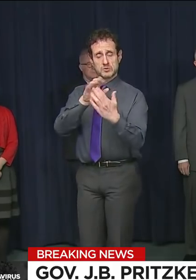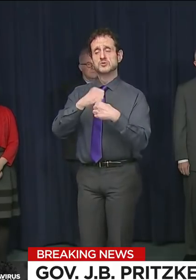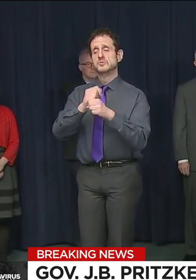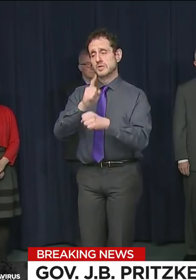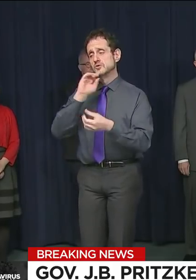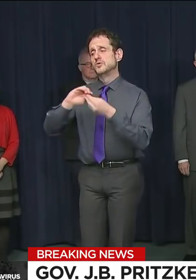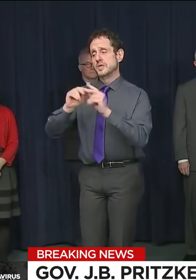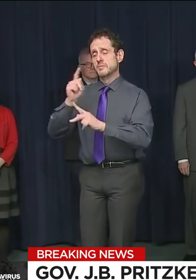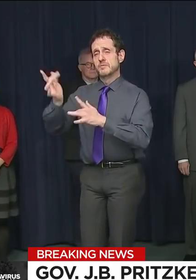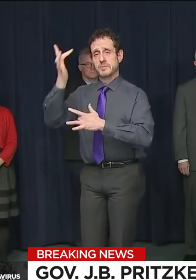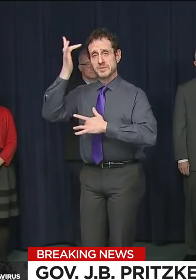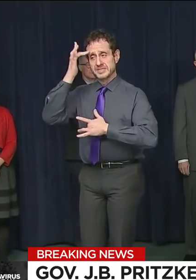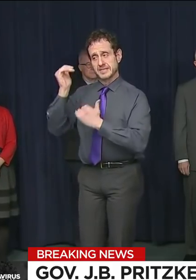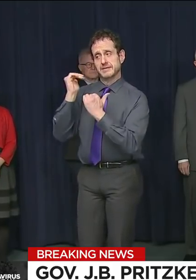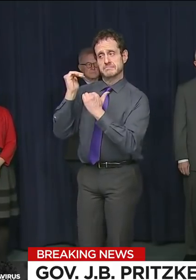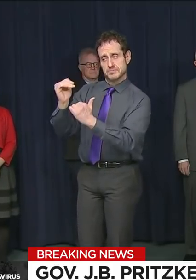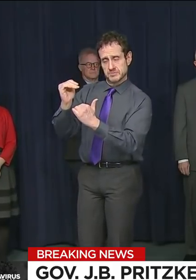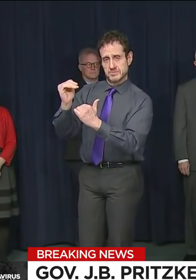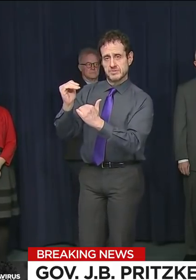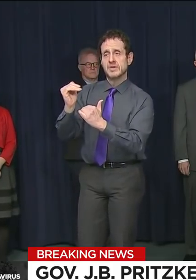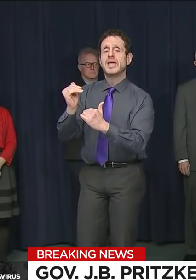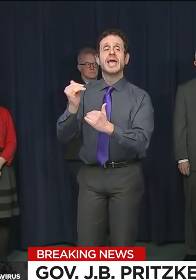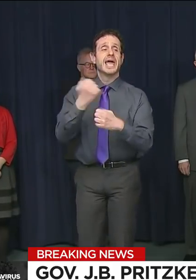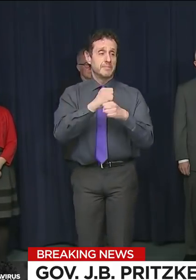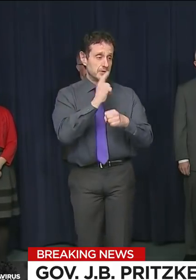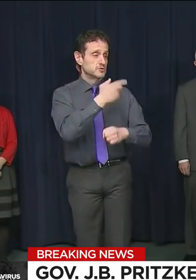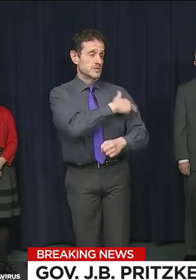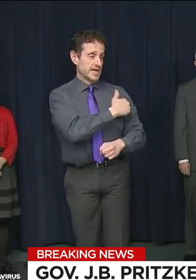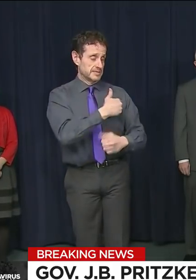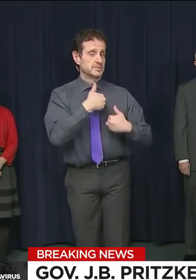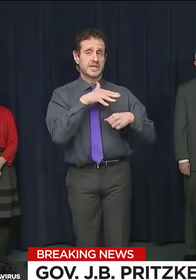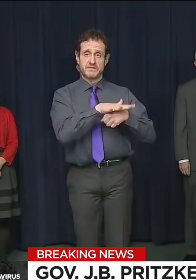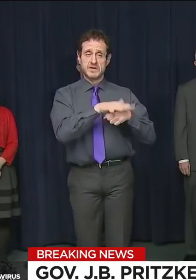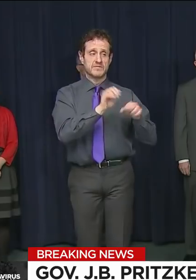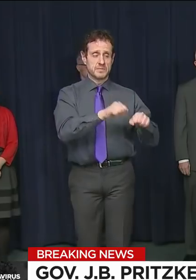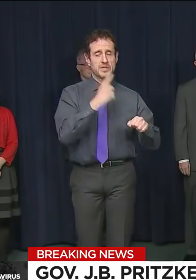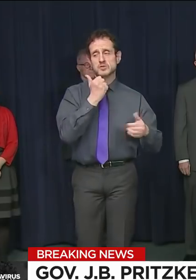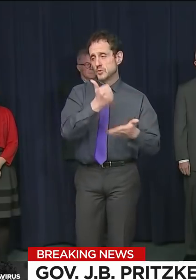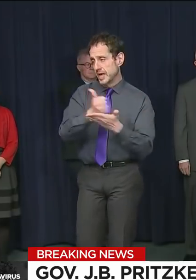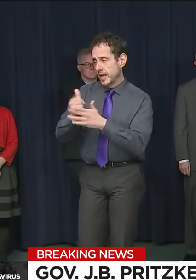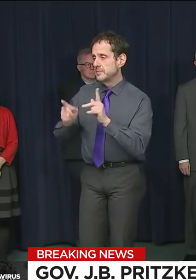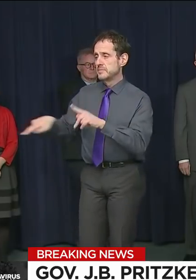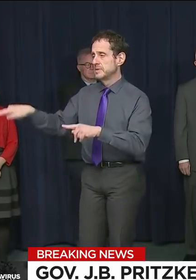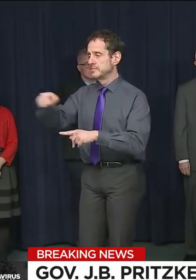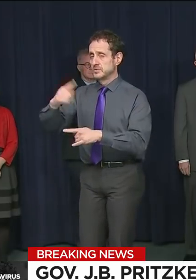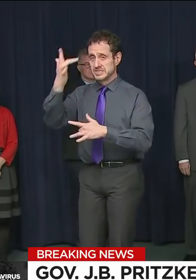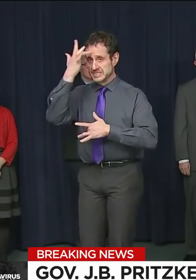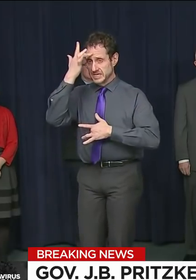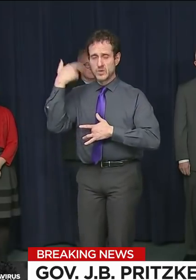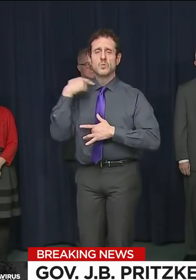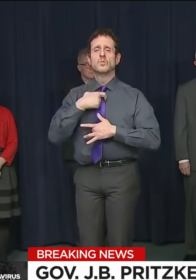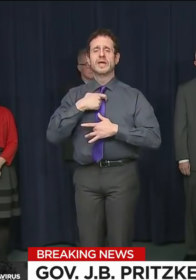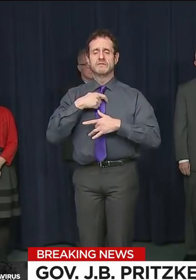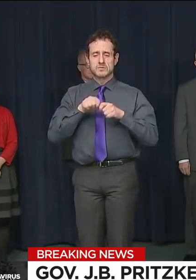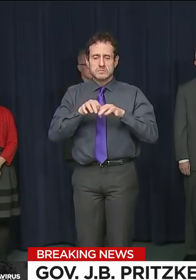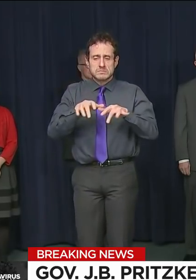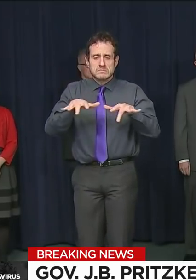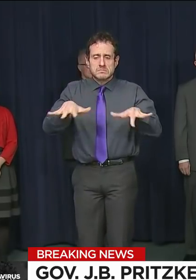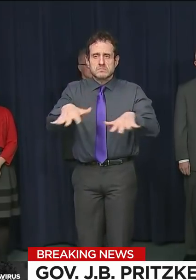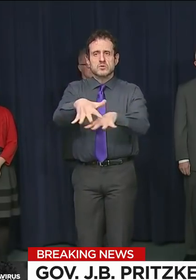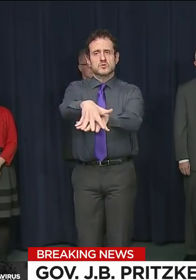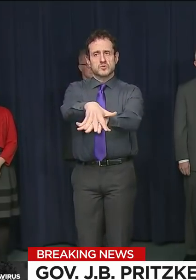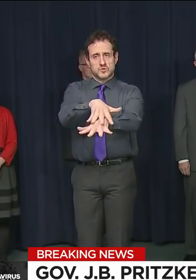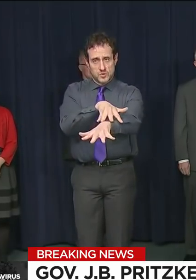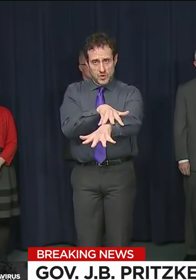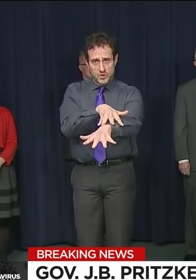has capacity to treat those who become ill is to mitigate the spread of coronavirus in the most